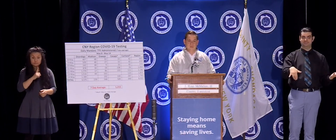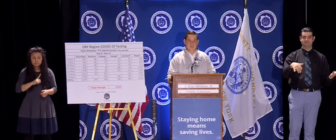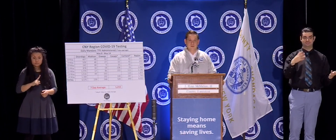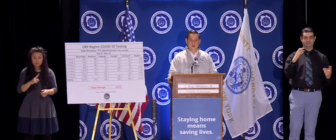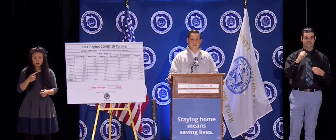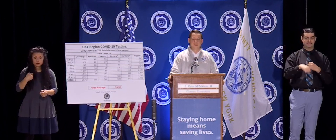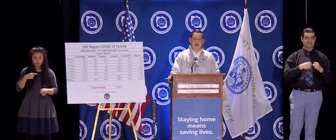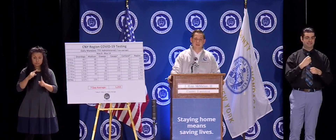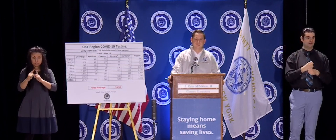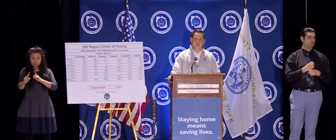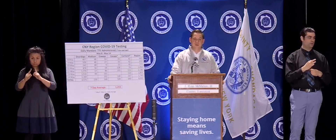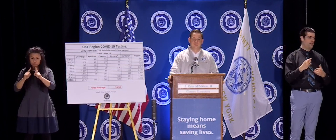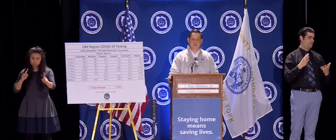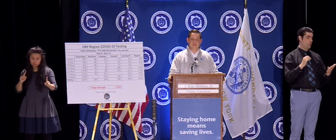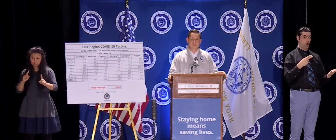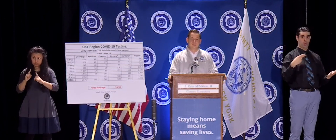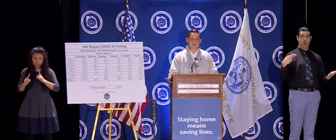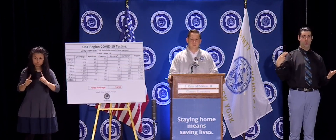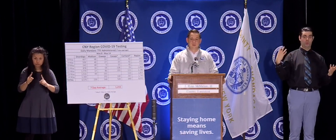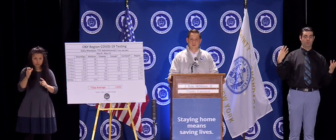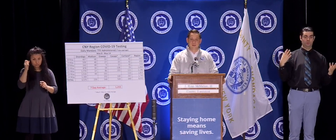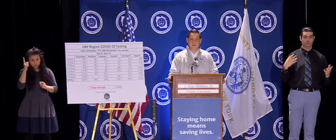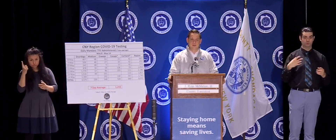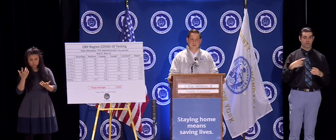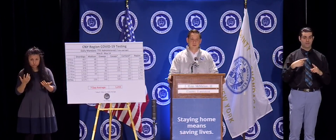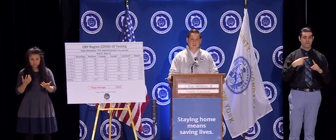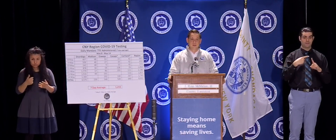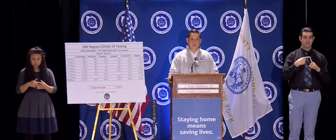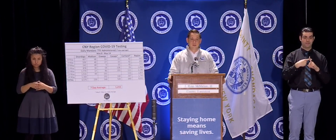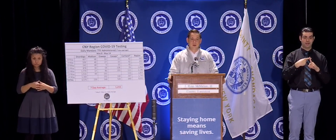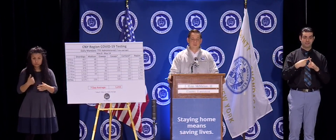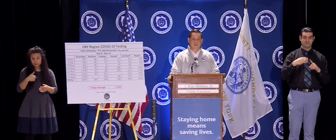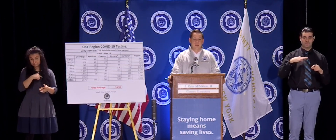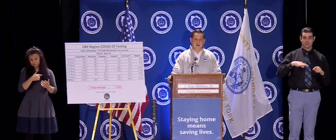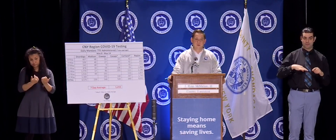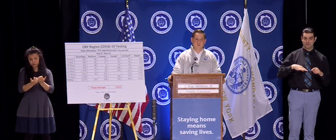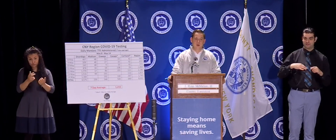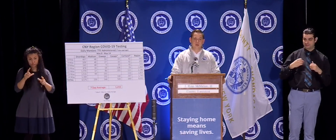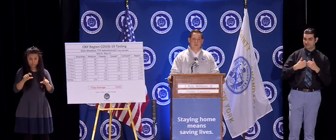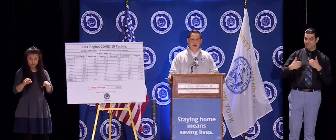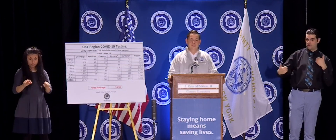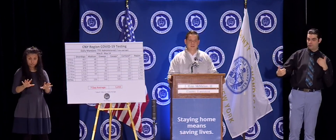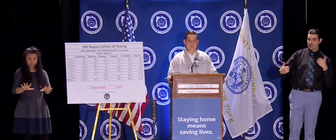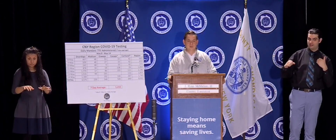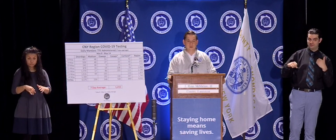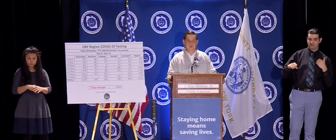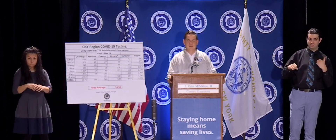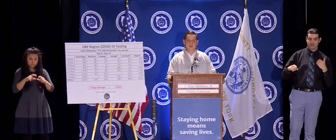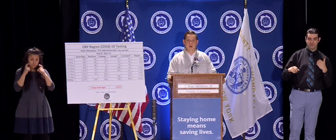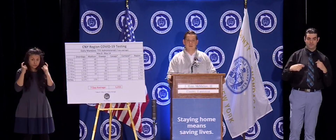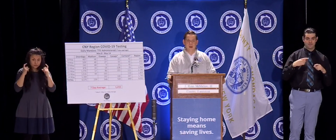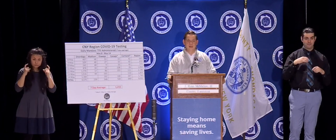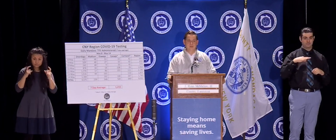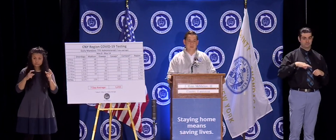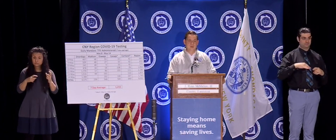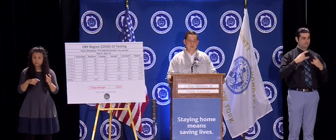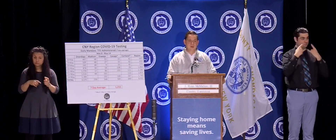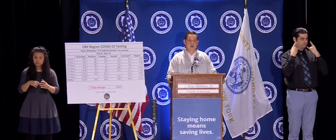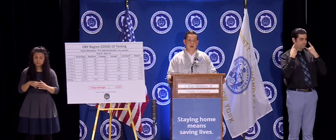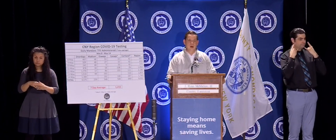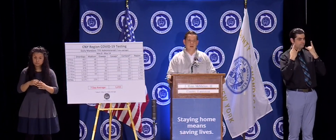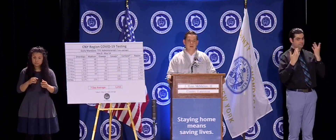understanding the upside to physical distance and social distance, and the upside of wearing a mask, even if it's a cloth